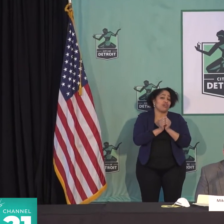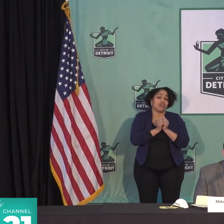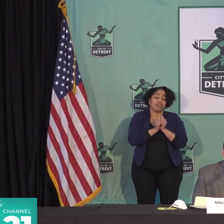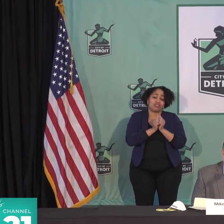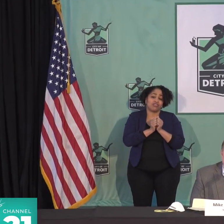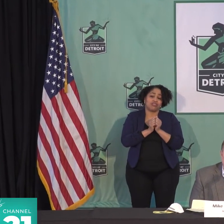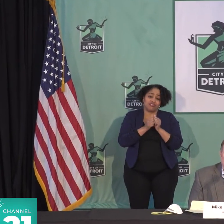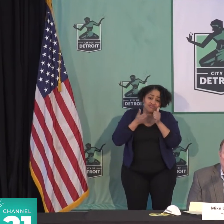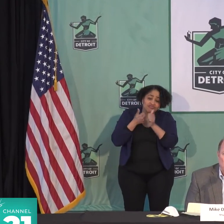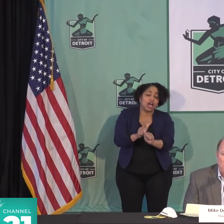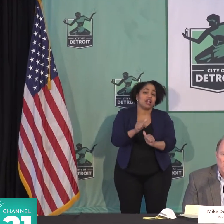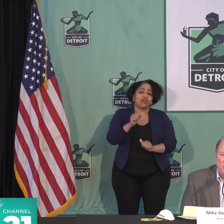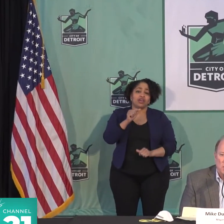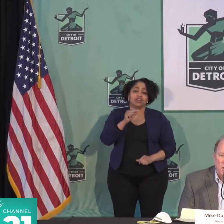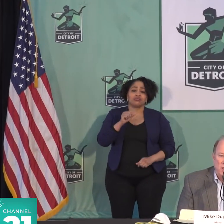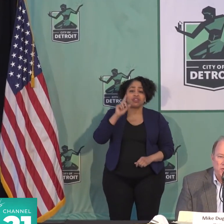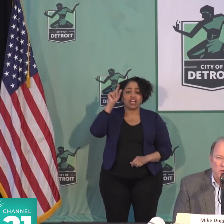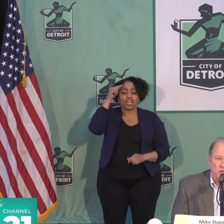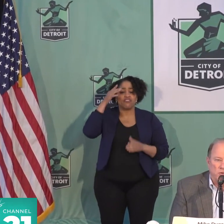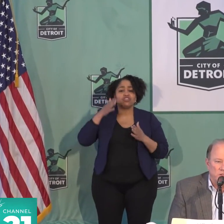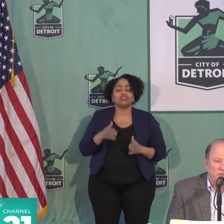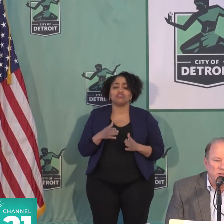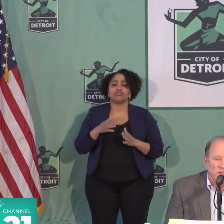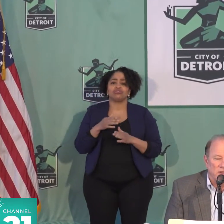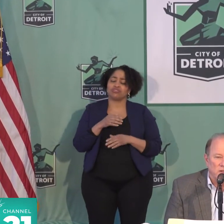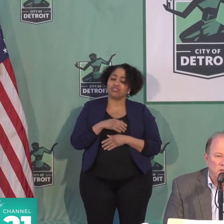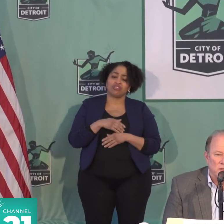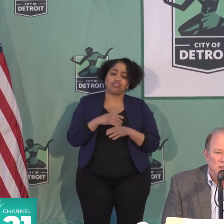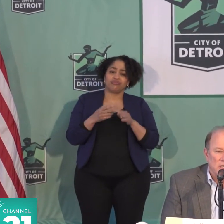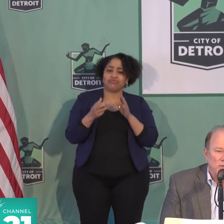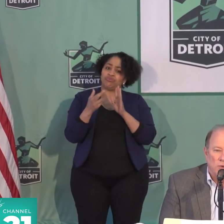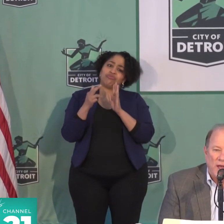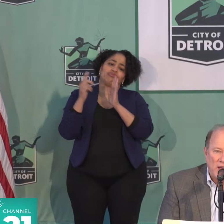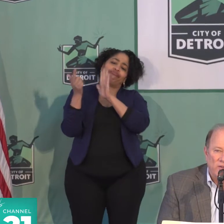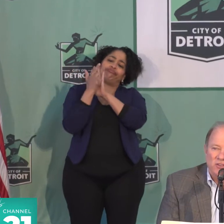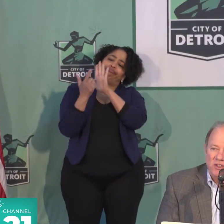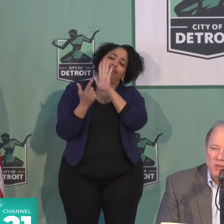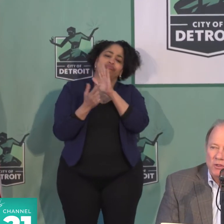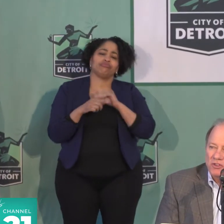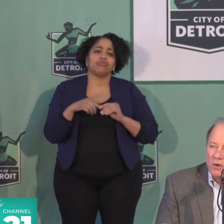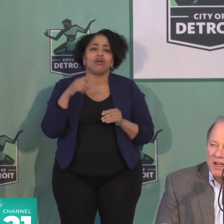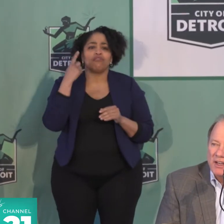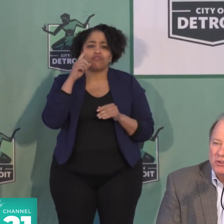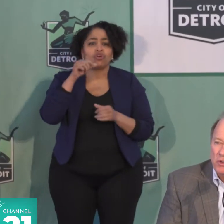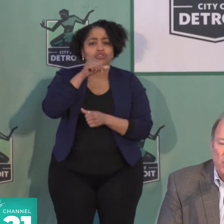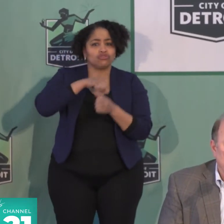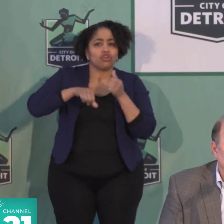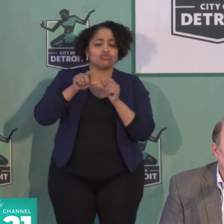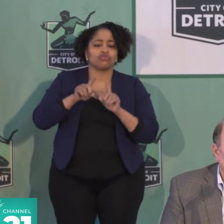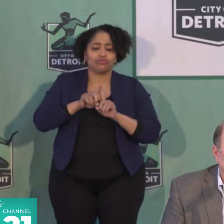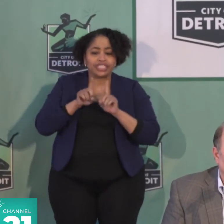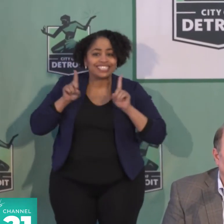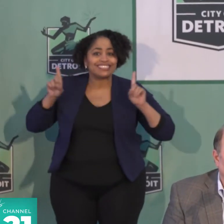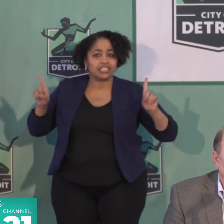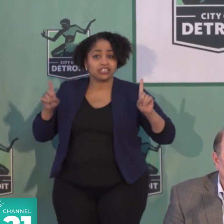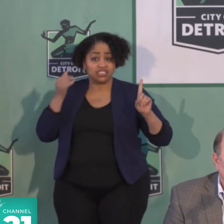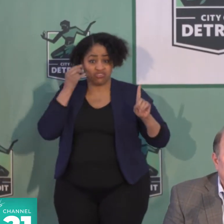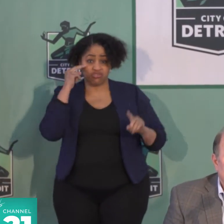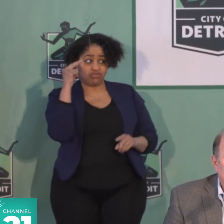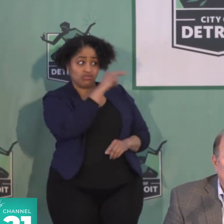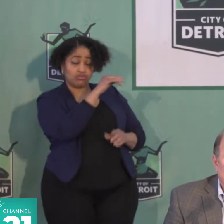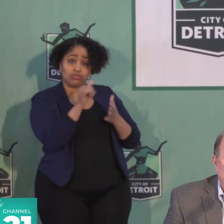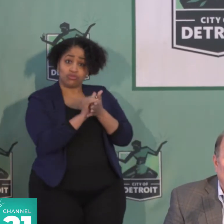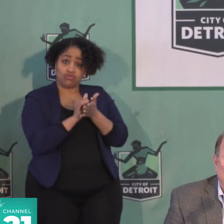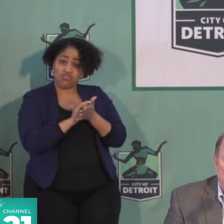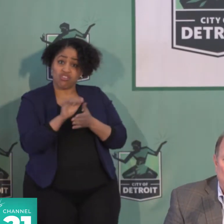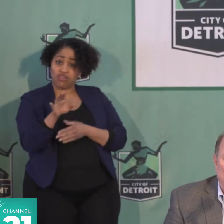governor's executive order on social distancing. If you haven't seen what's going on in New York City today,